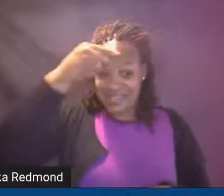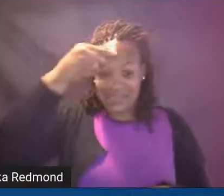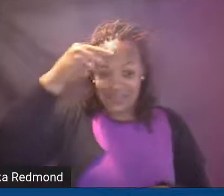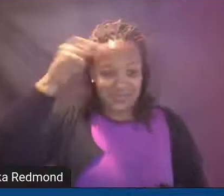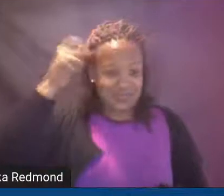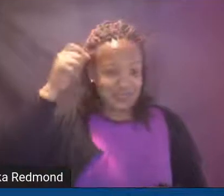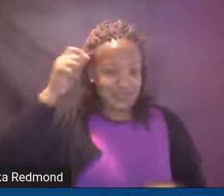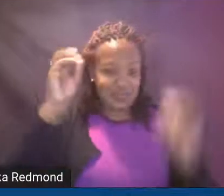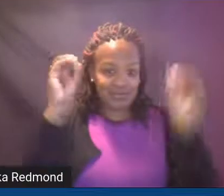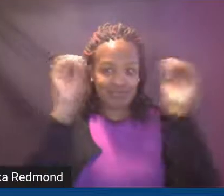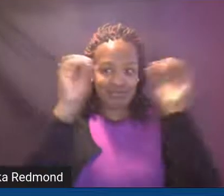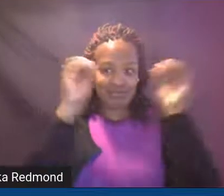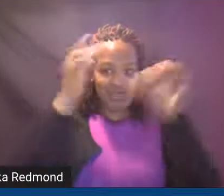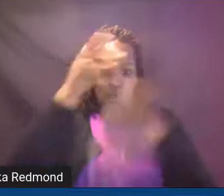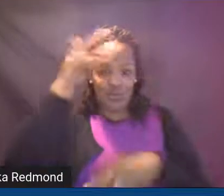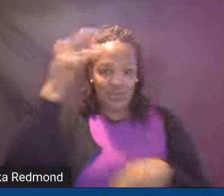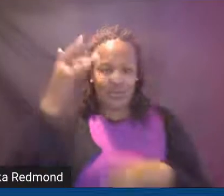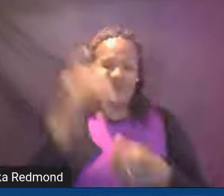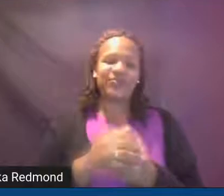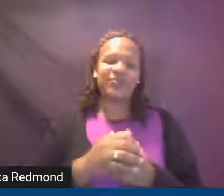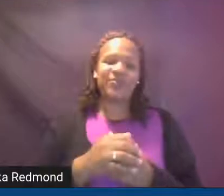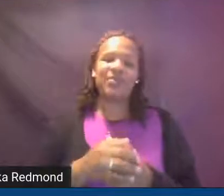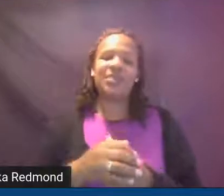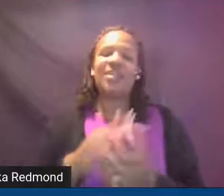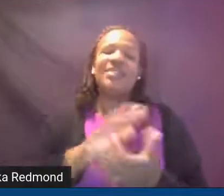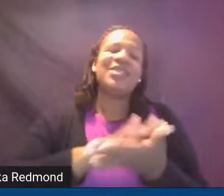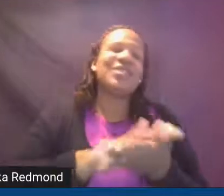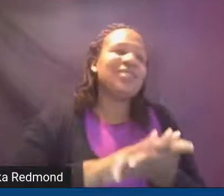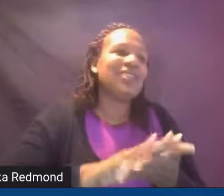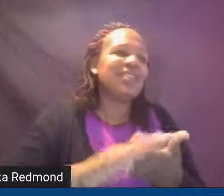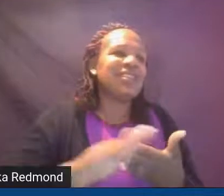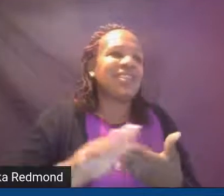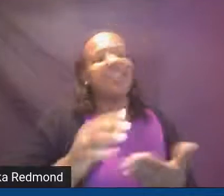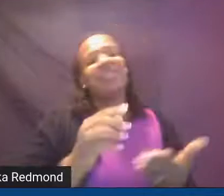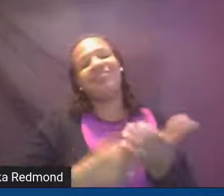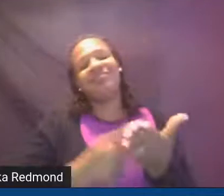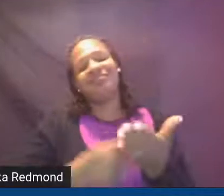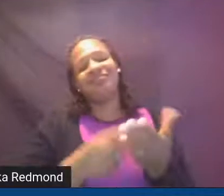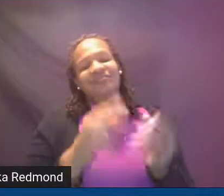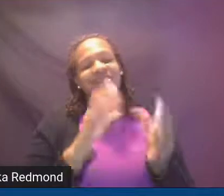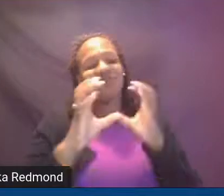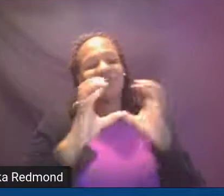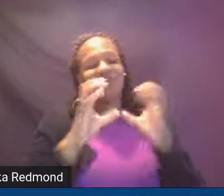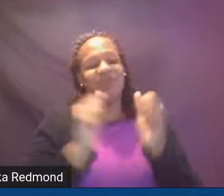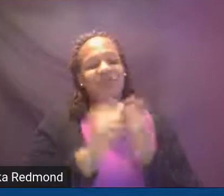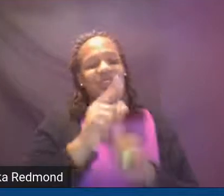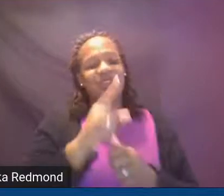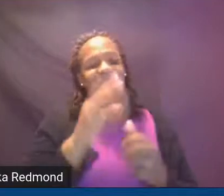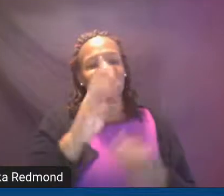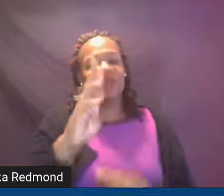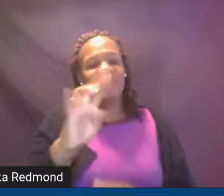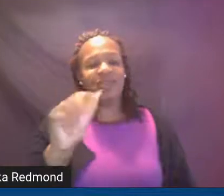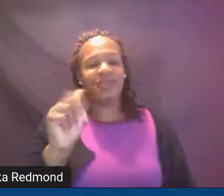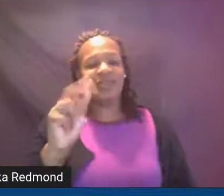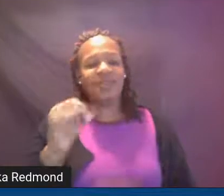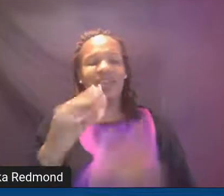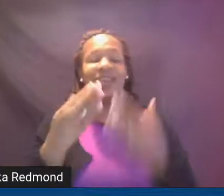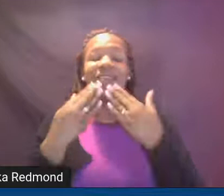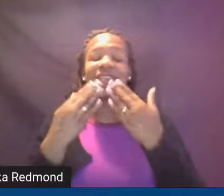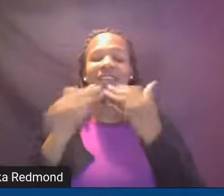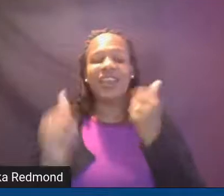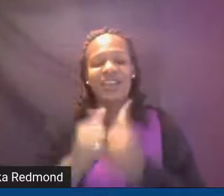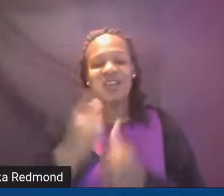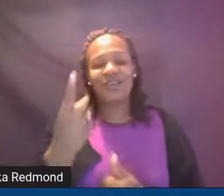love it. So nice talking to you, Bryan, and thank you for your time. Thank you, everyone, and